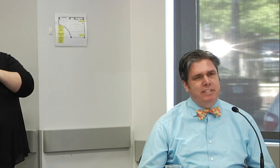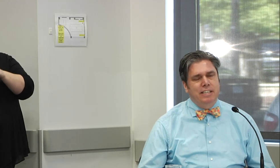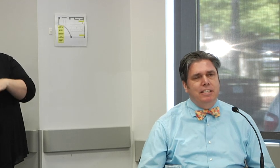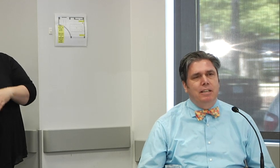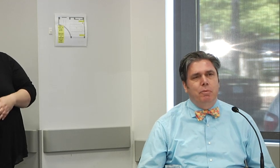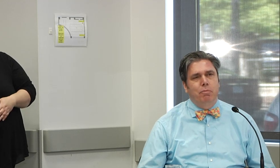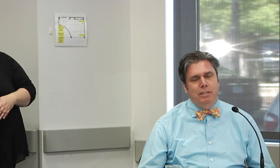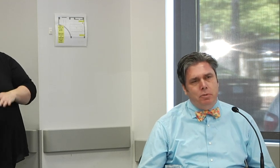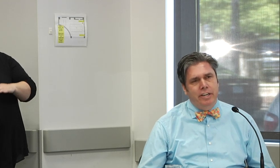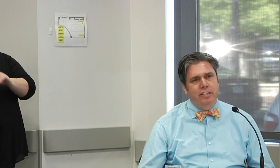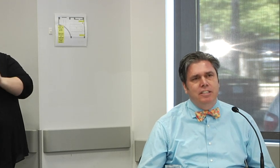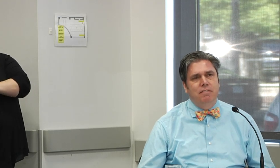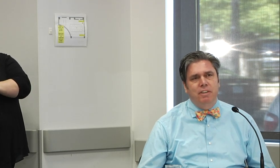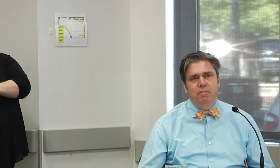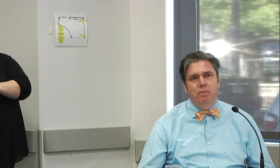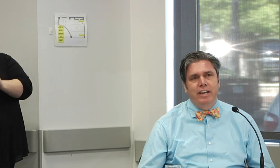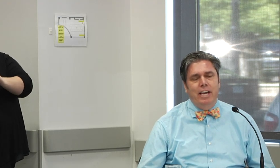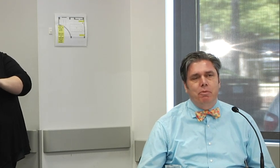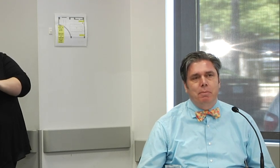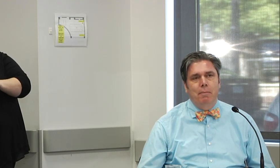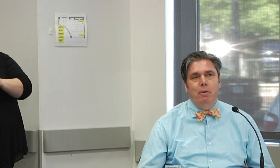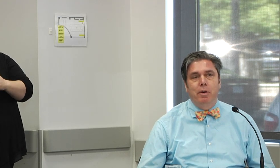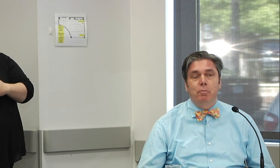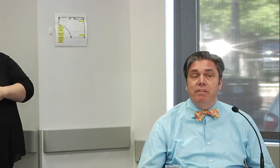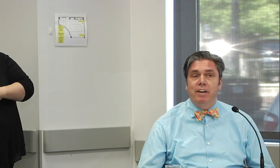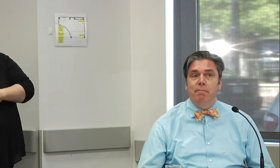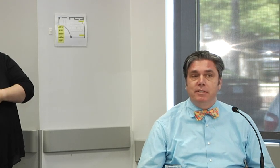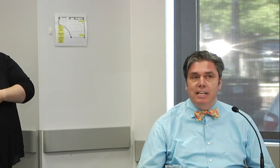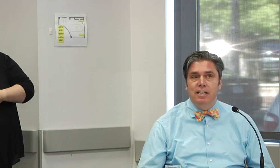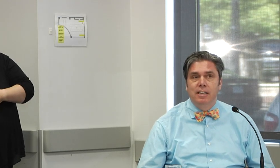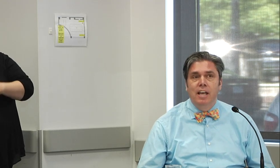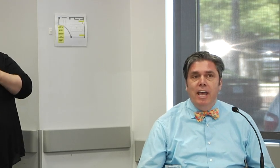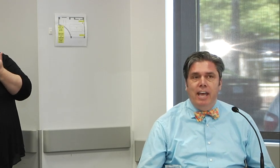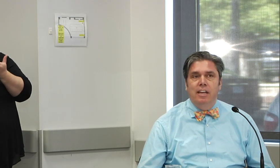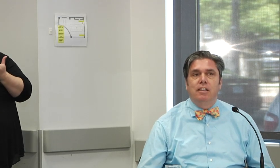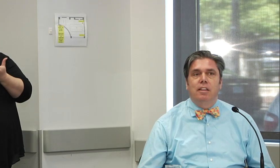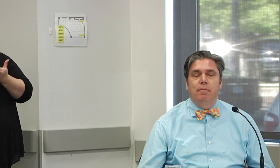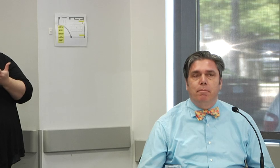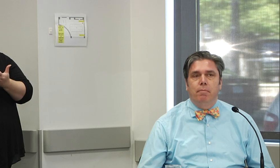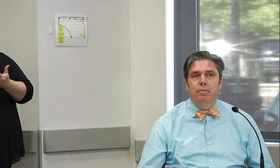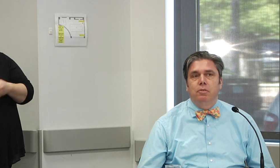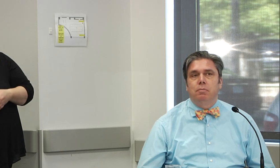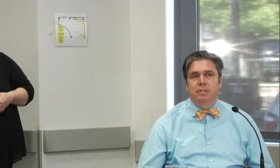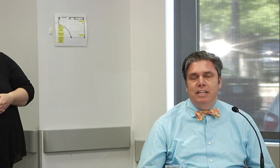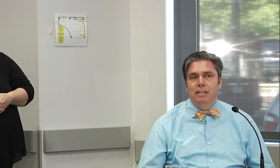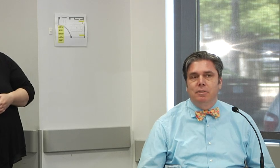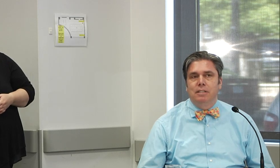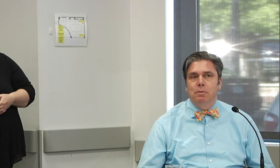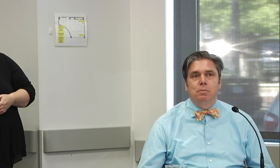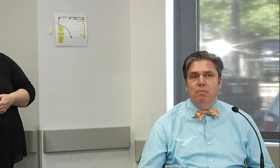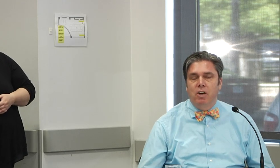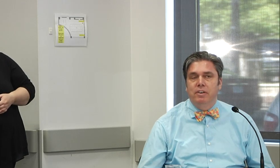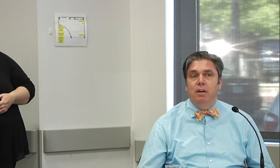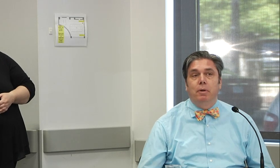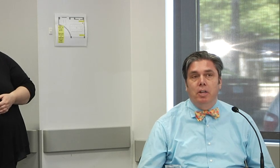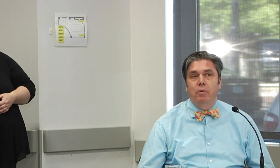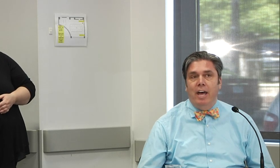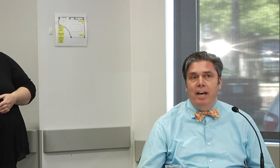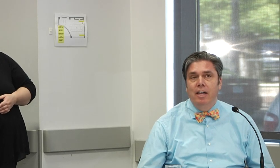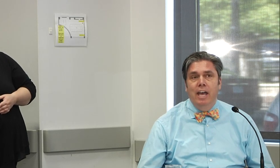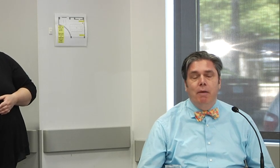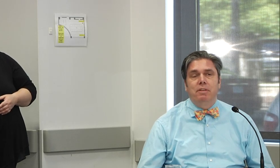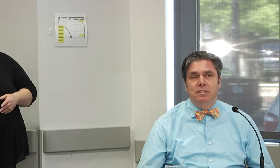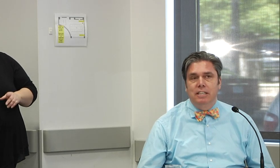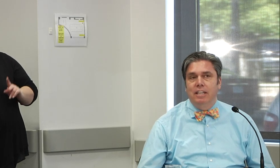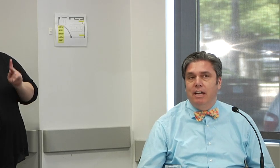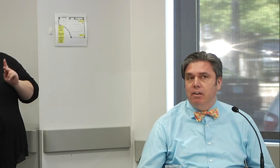presenting with respiratory illness and fever right now would be about 1.5%, and the folks presenting with symptoms of COVID are below that. And